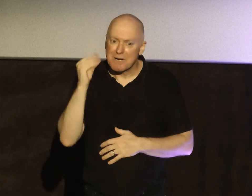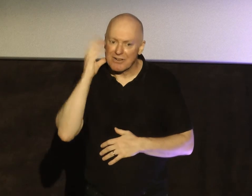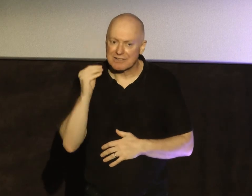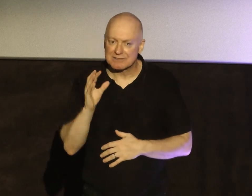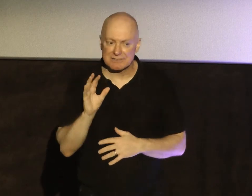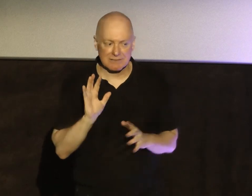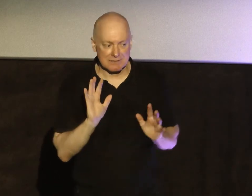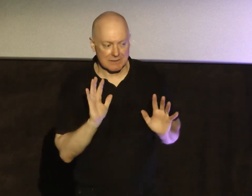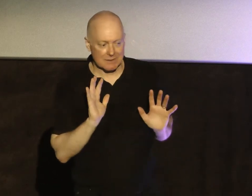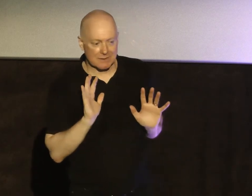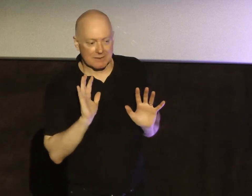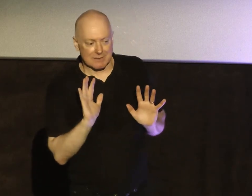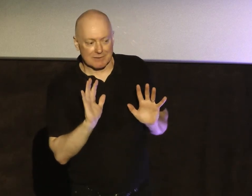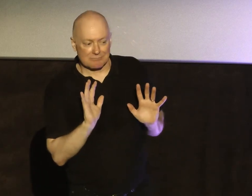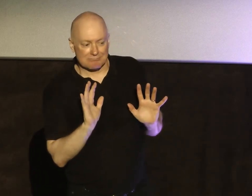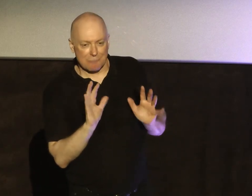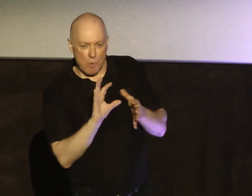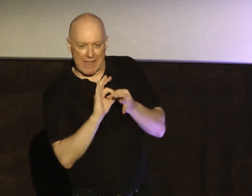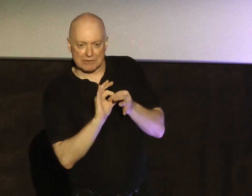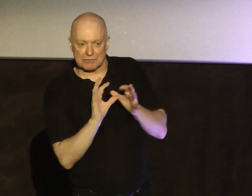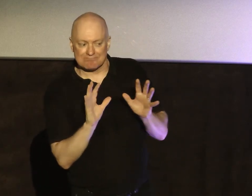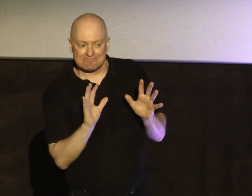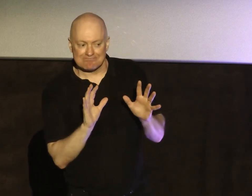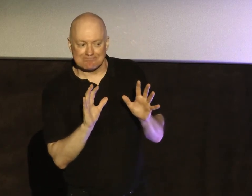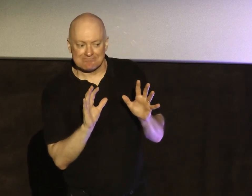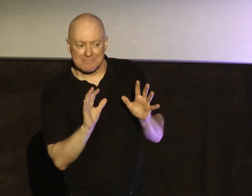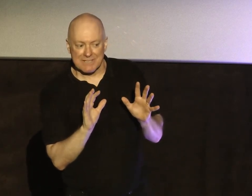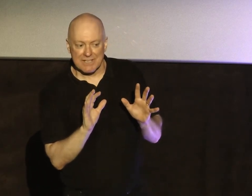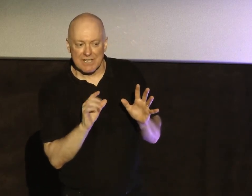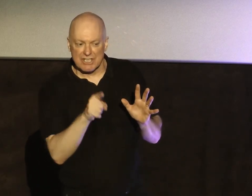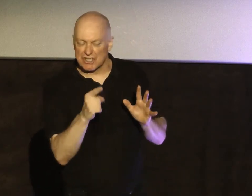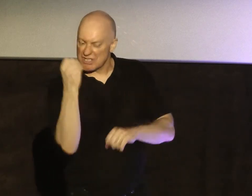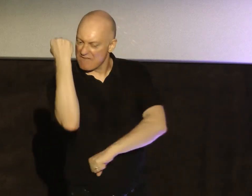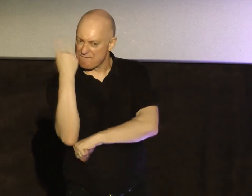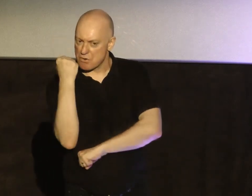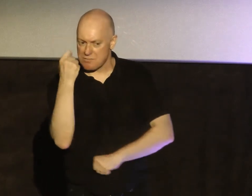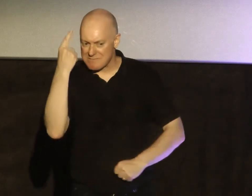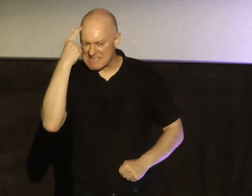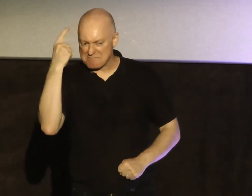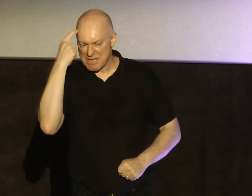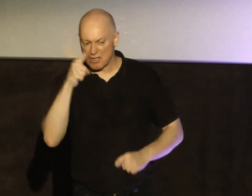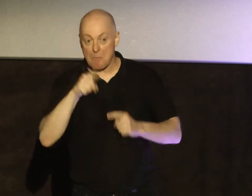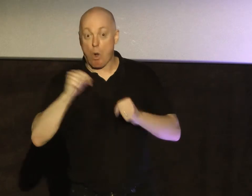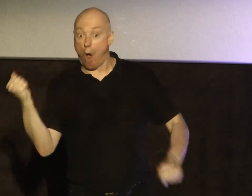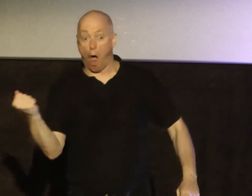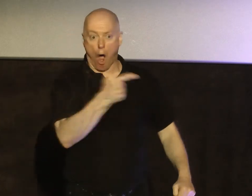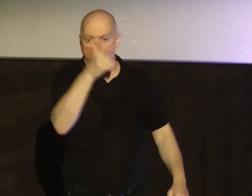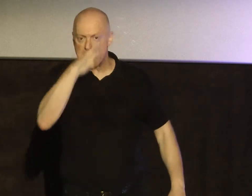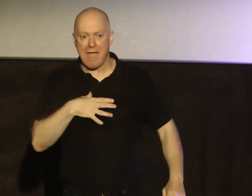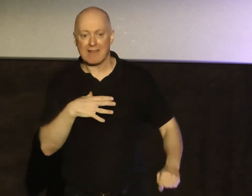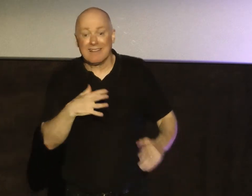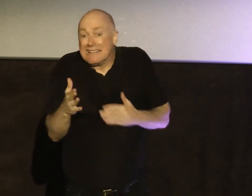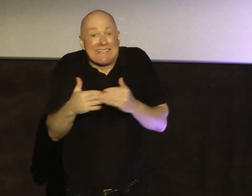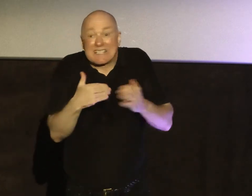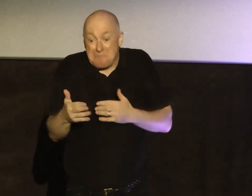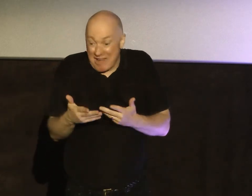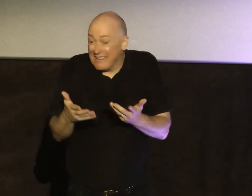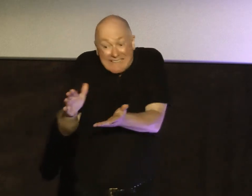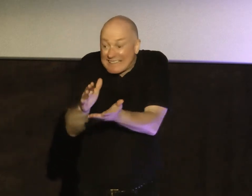some of her relationships. She maintained a firm suspicion towards men. No matter how godly, no matter how